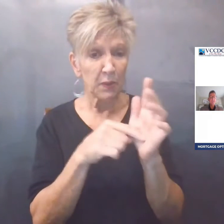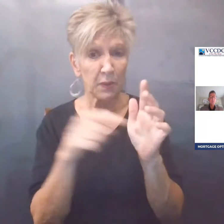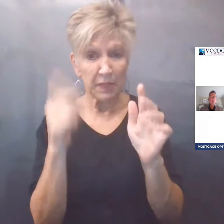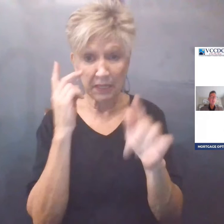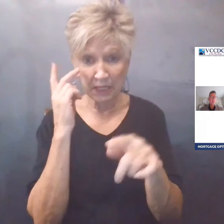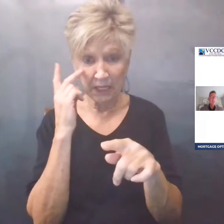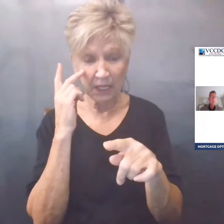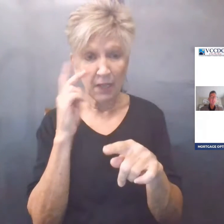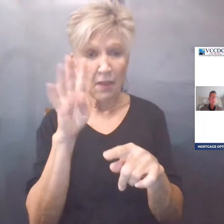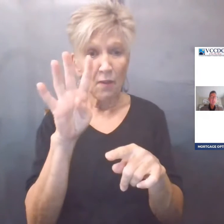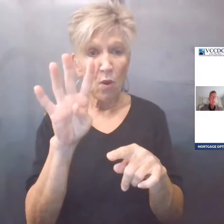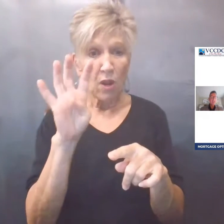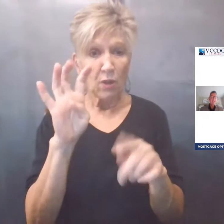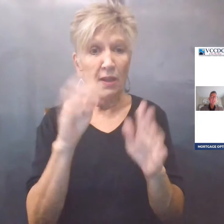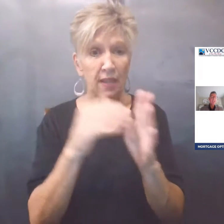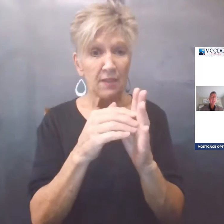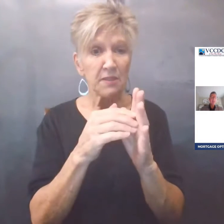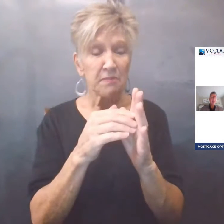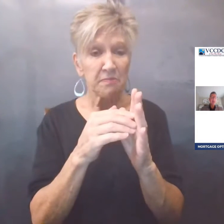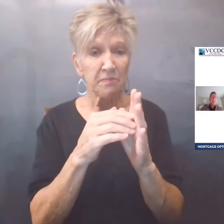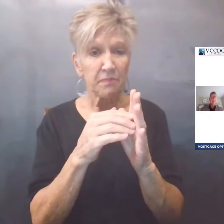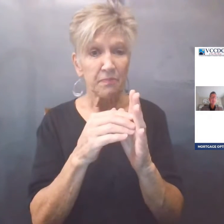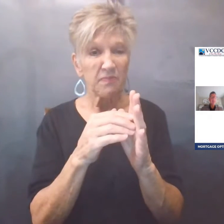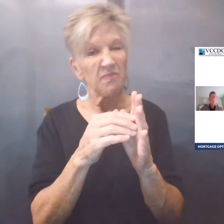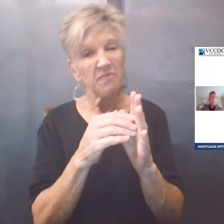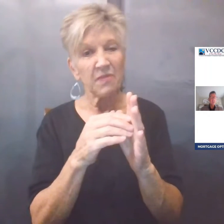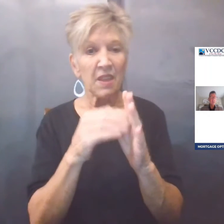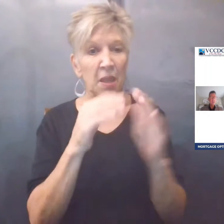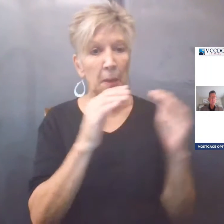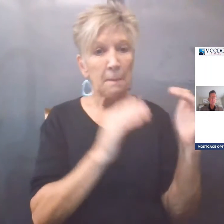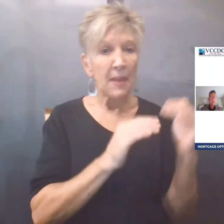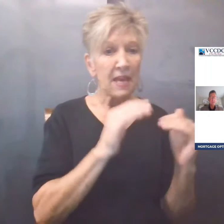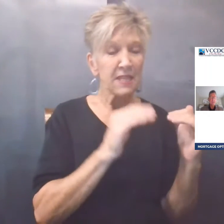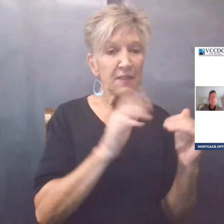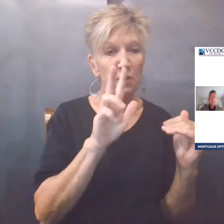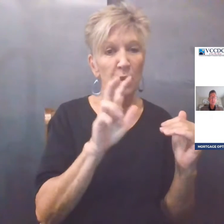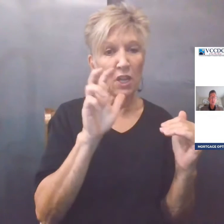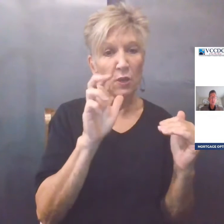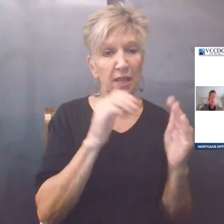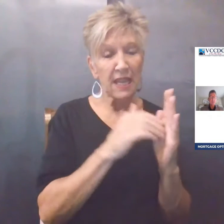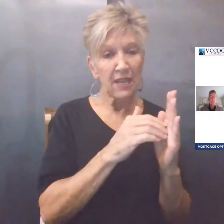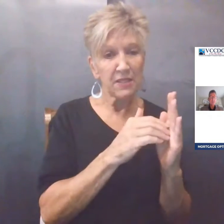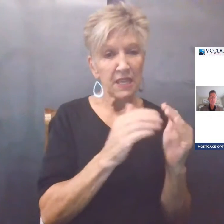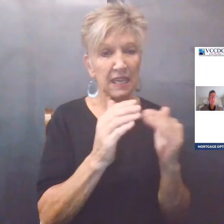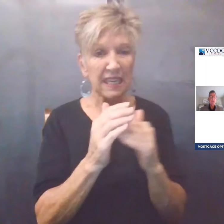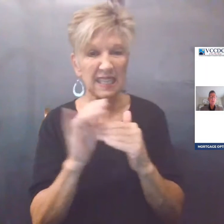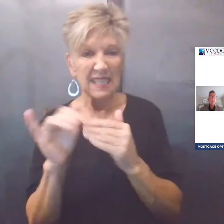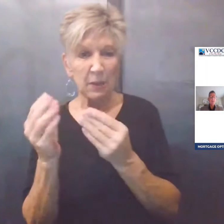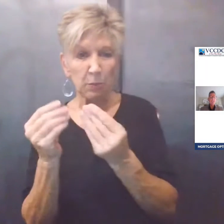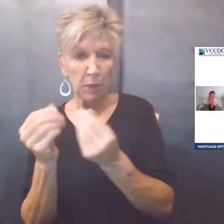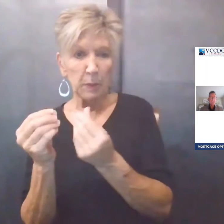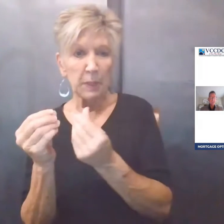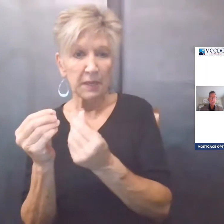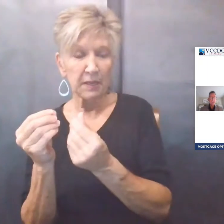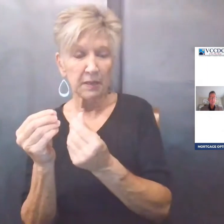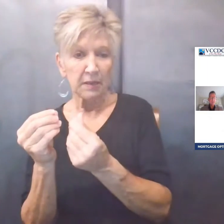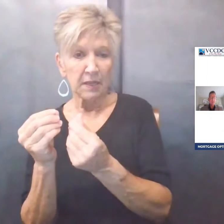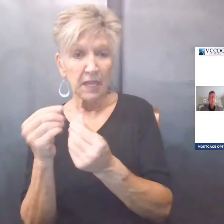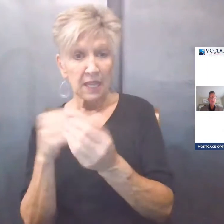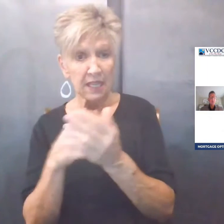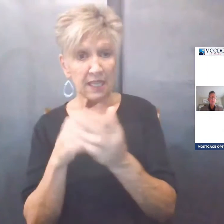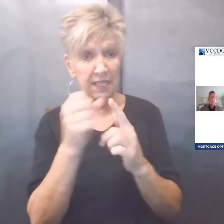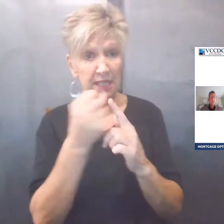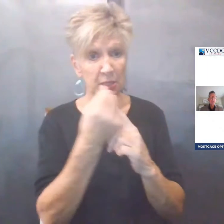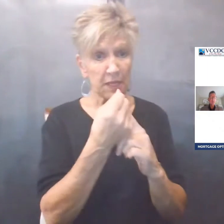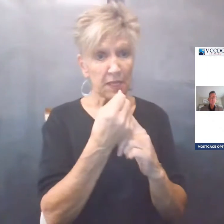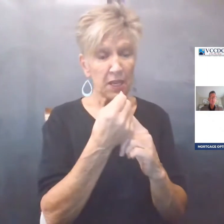is $400,000. And let's say they had a balance of $300,000 against that property. Under this scenario, the